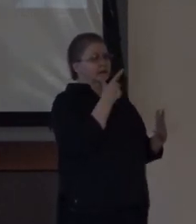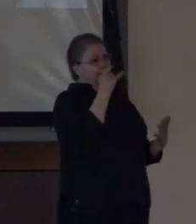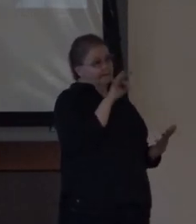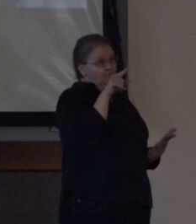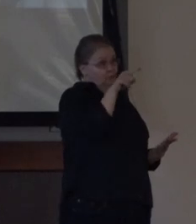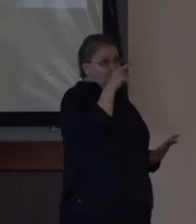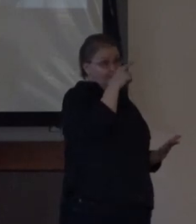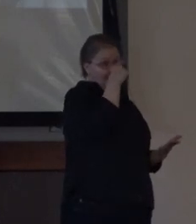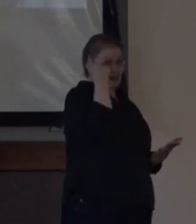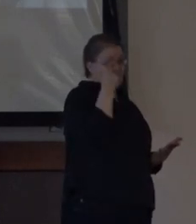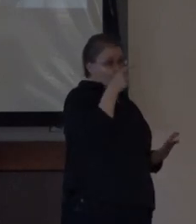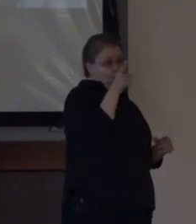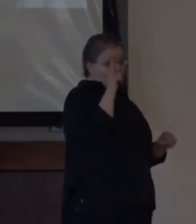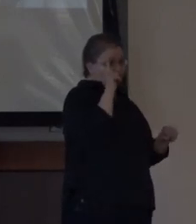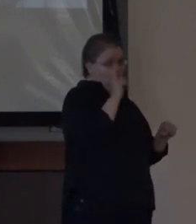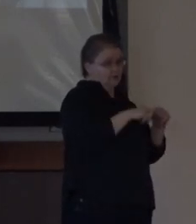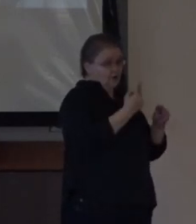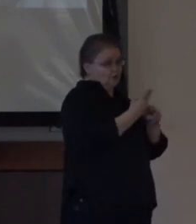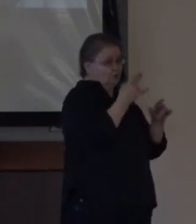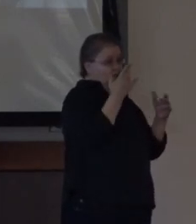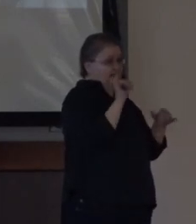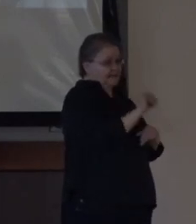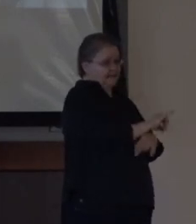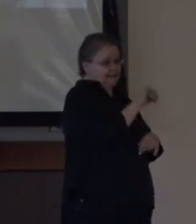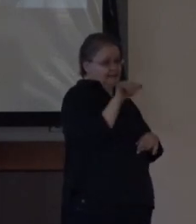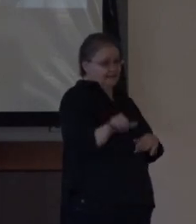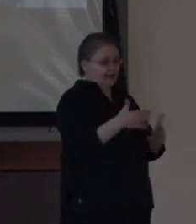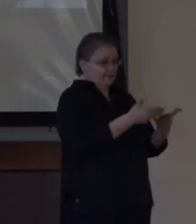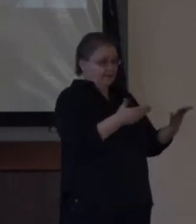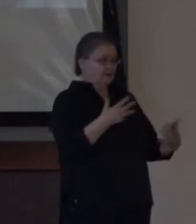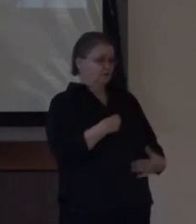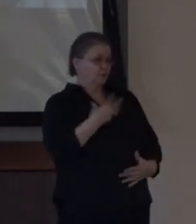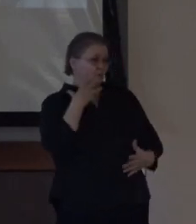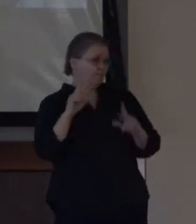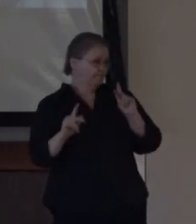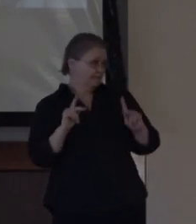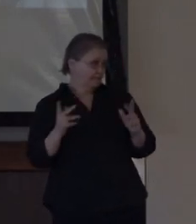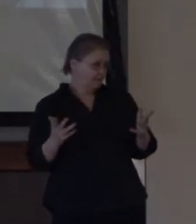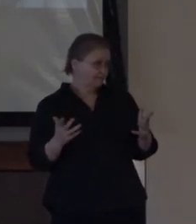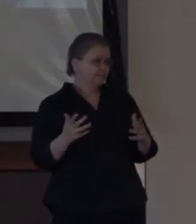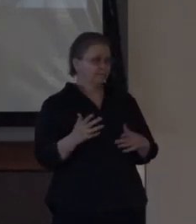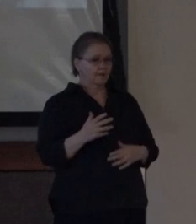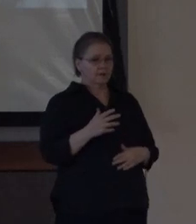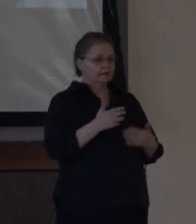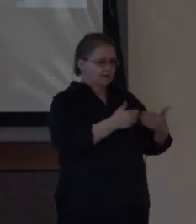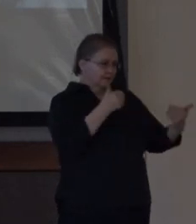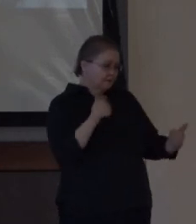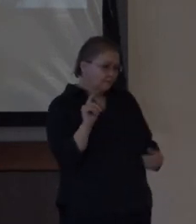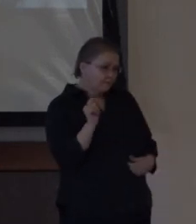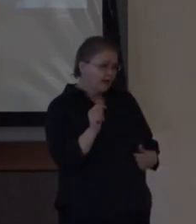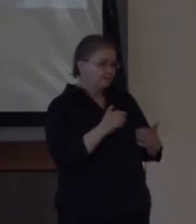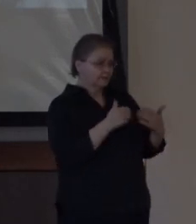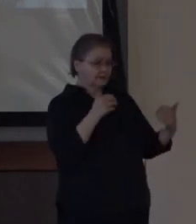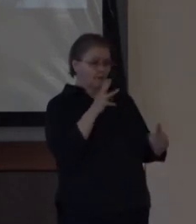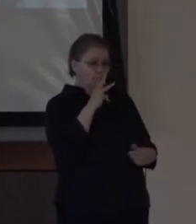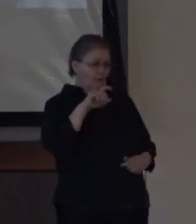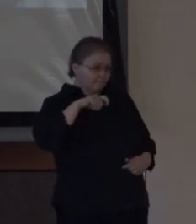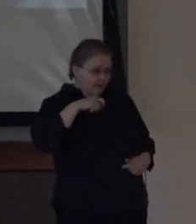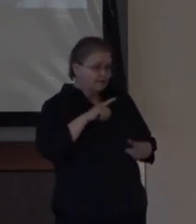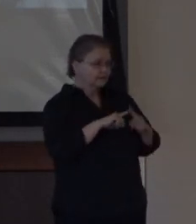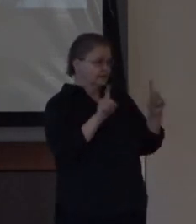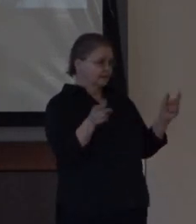black, you could not use the same facilities as white people. So there were separate drinking fountains, separate bathrooms, separate